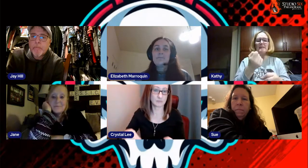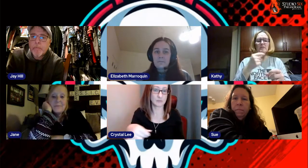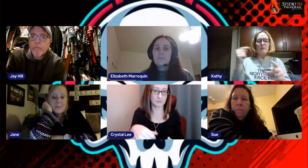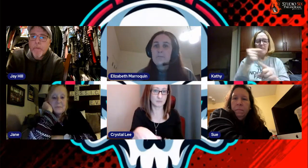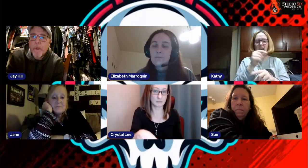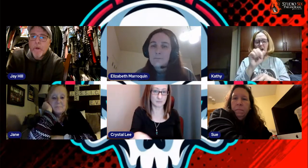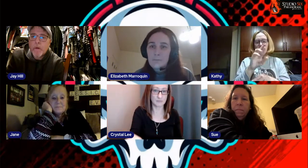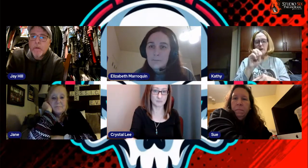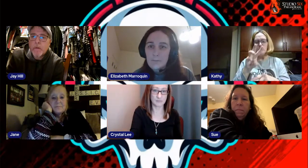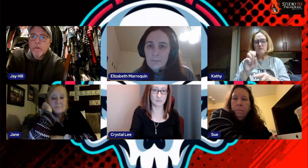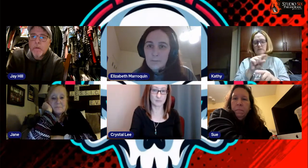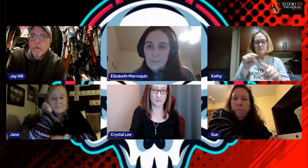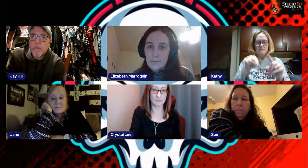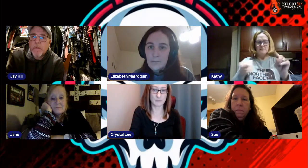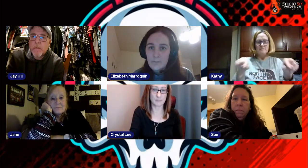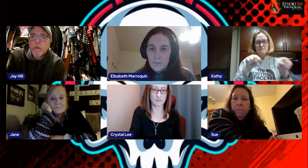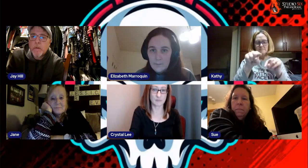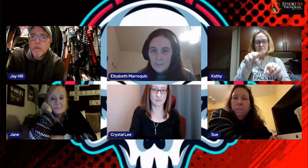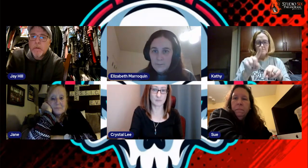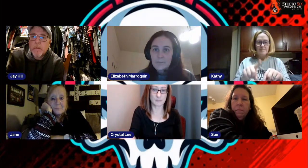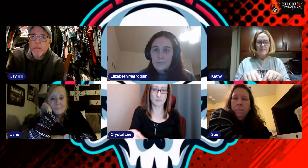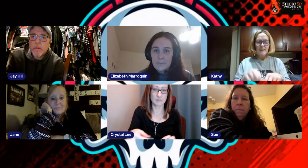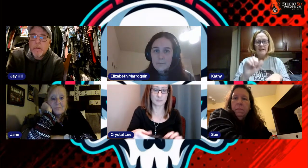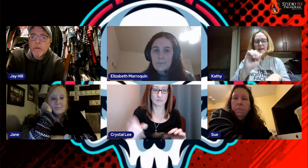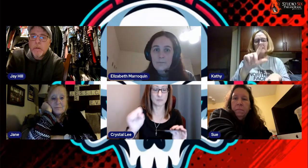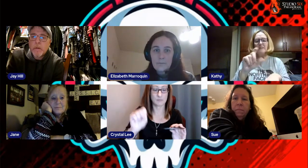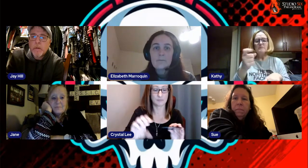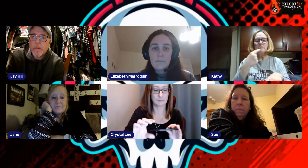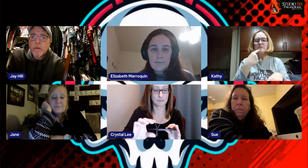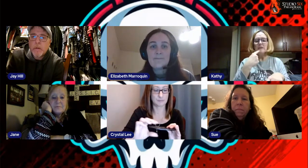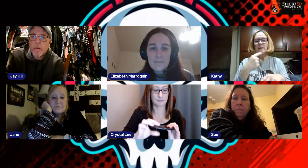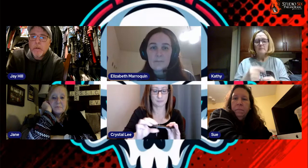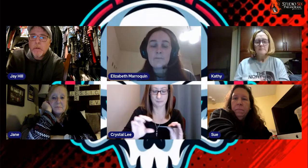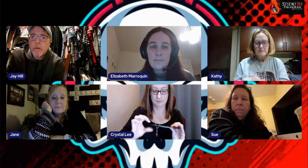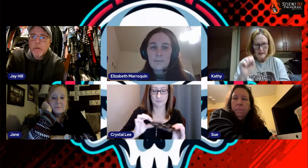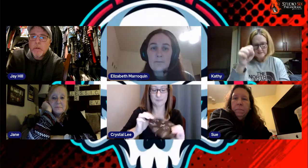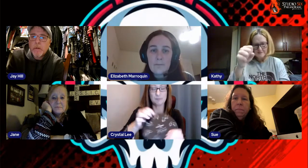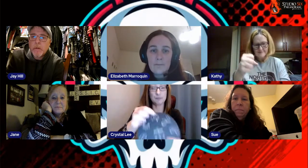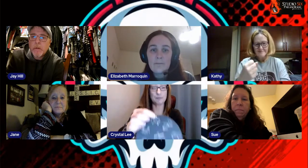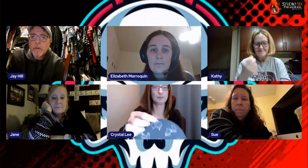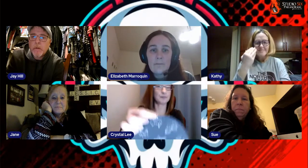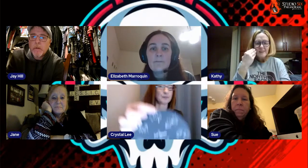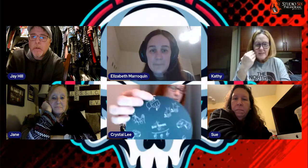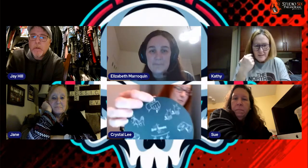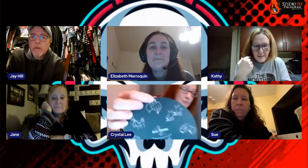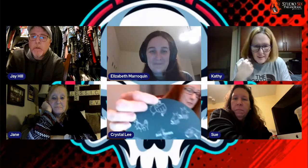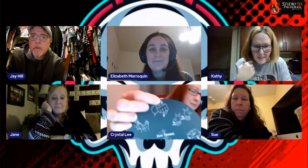Elizabeth is in, but the arrow was in there. Elizabeth was in there. Mm-hmm. Yes.